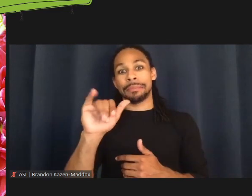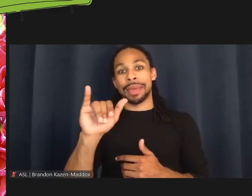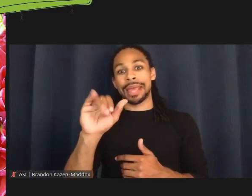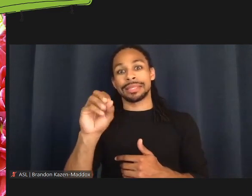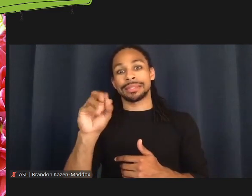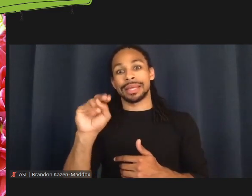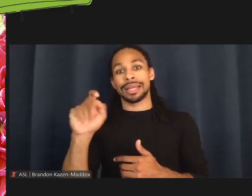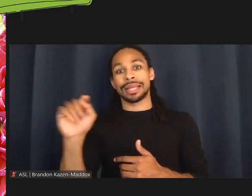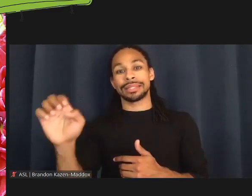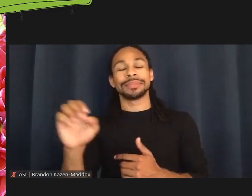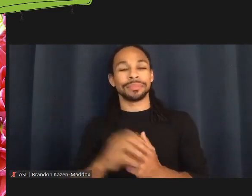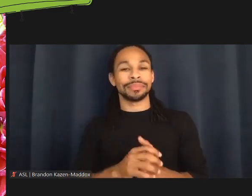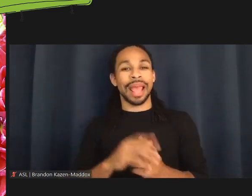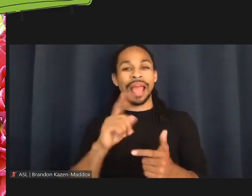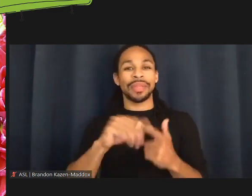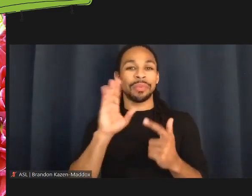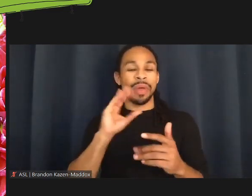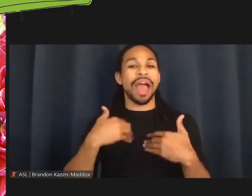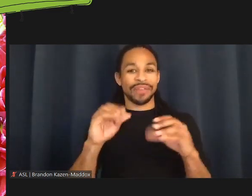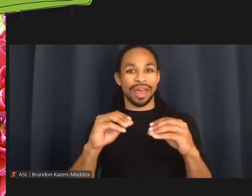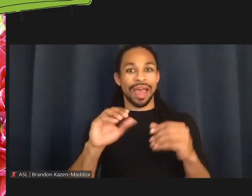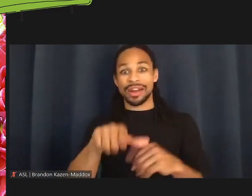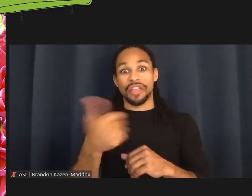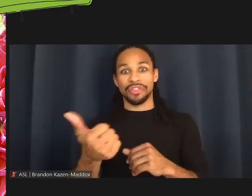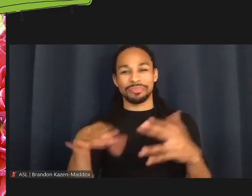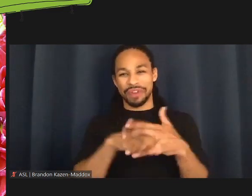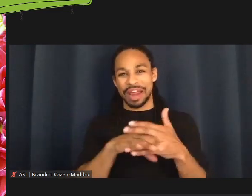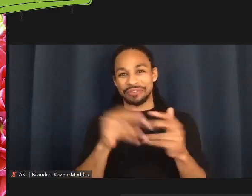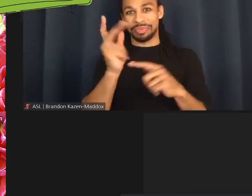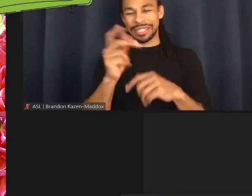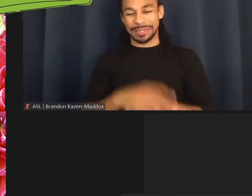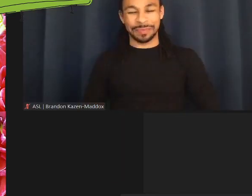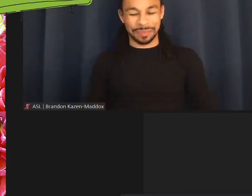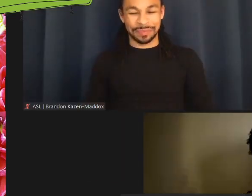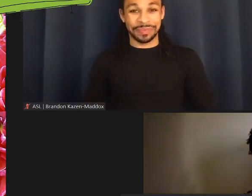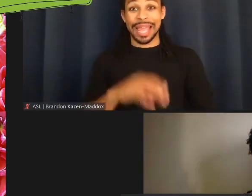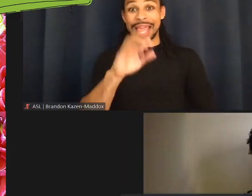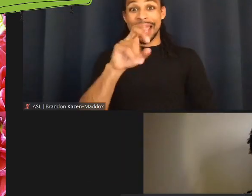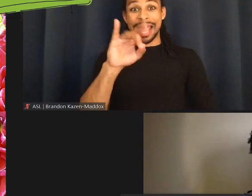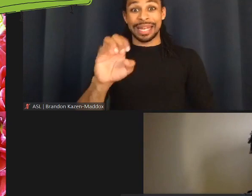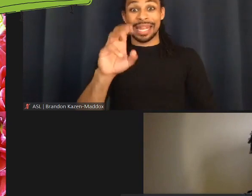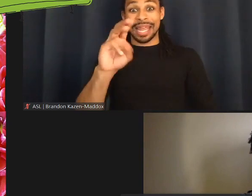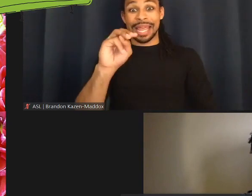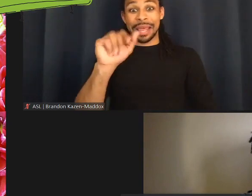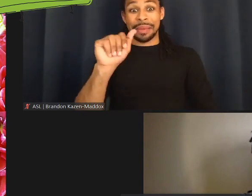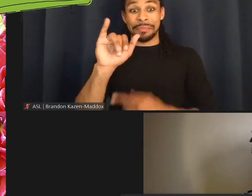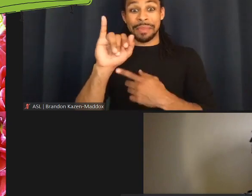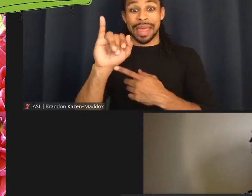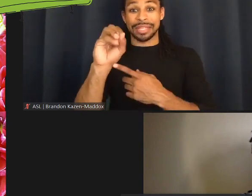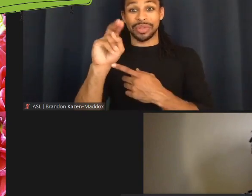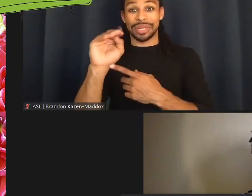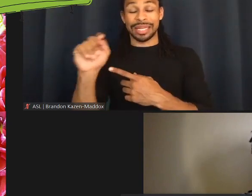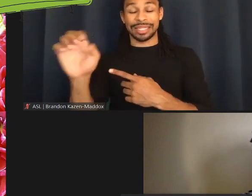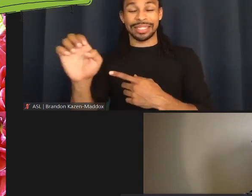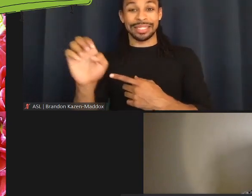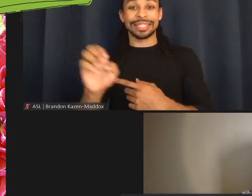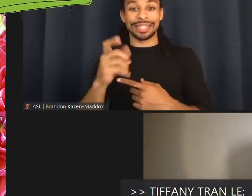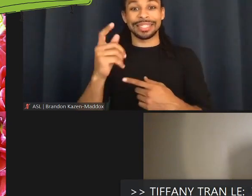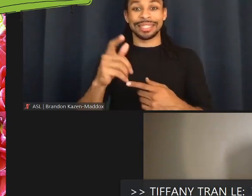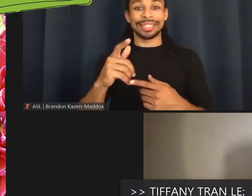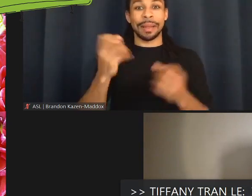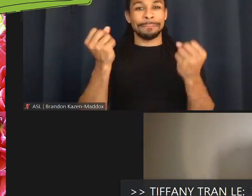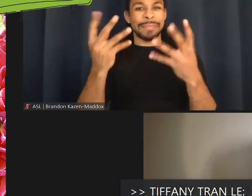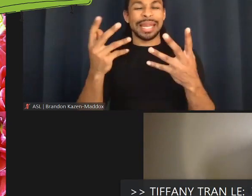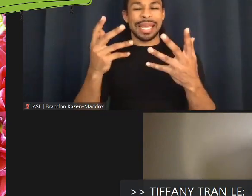will announce another 3-minute break. Eddie Maisonet is an interdisciplinary storyteller, teaching artist,